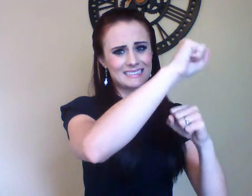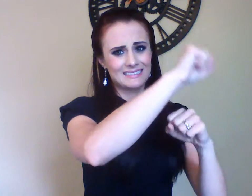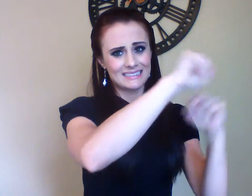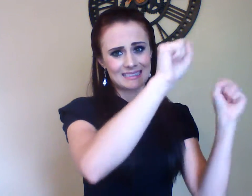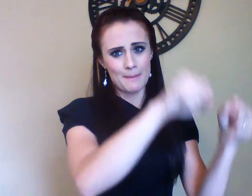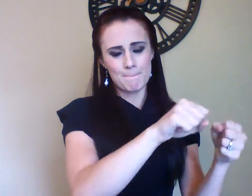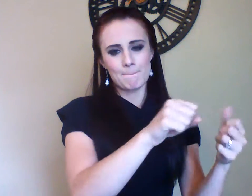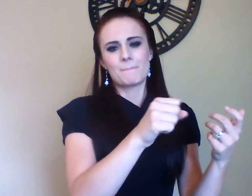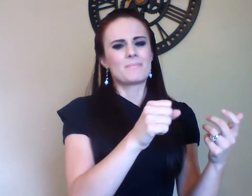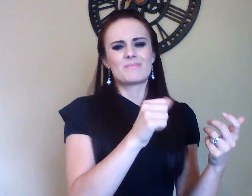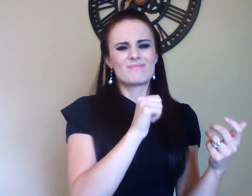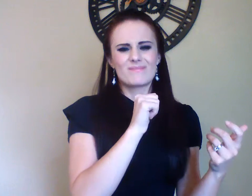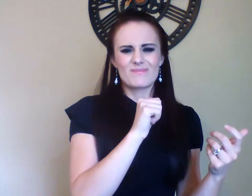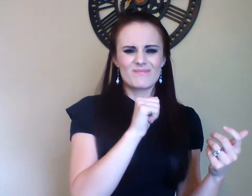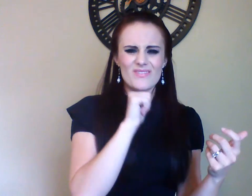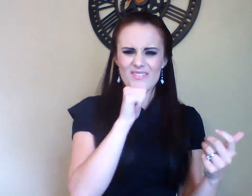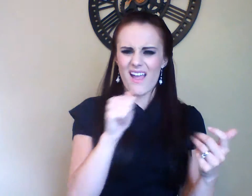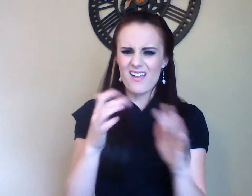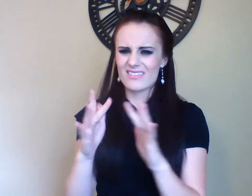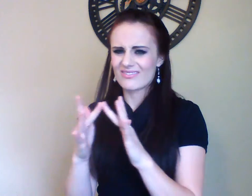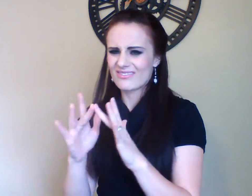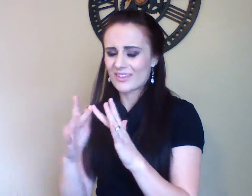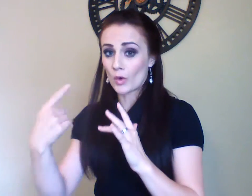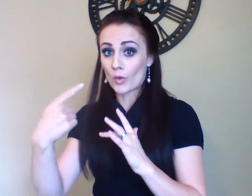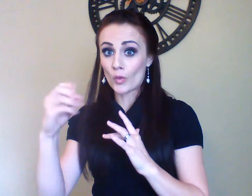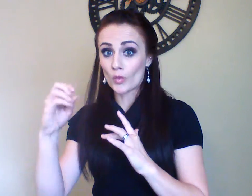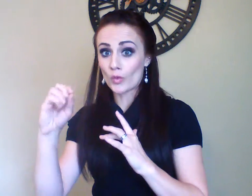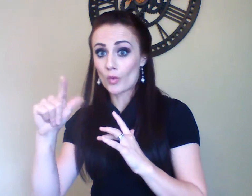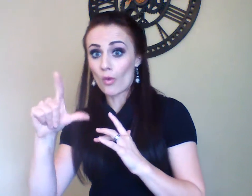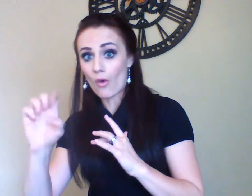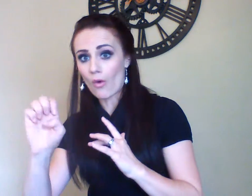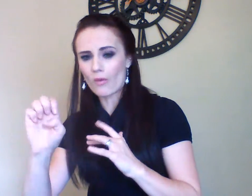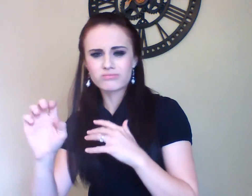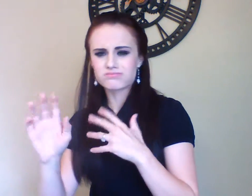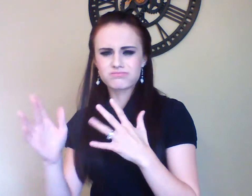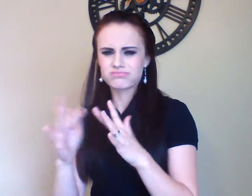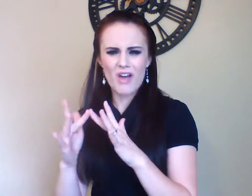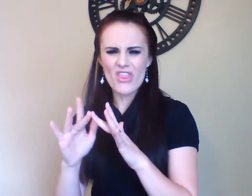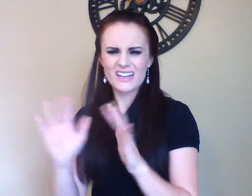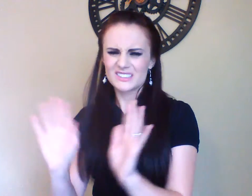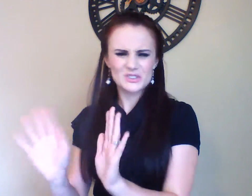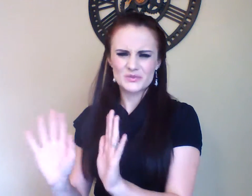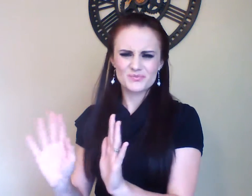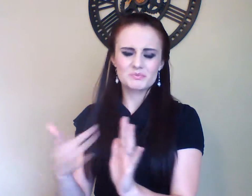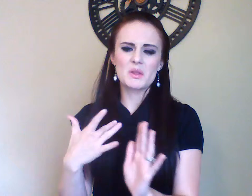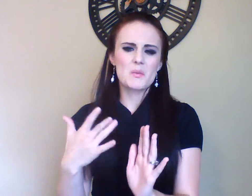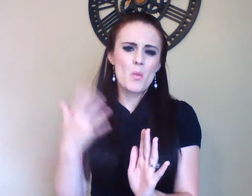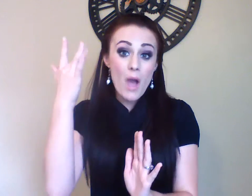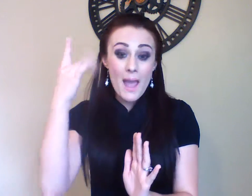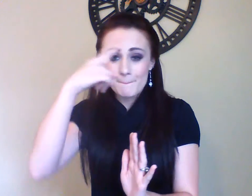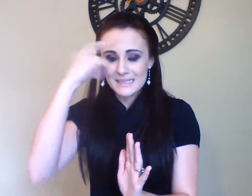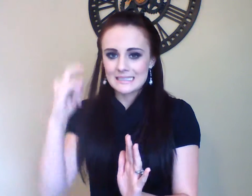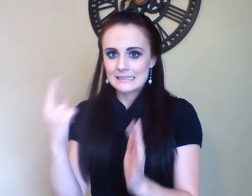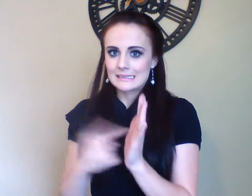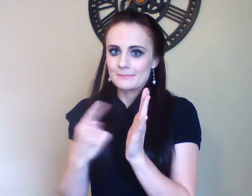web is secondhand, and it tends to be a little watered down, and students really need to be more exposed to first-hand information